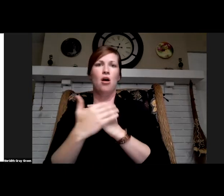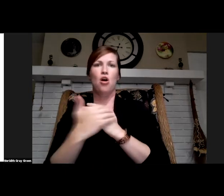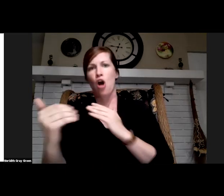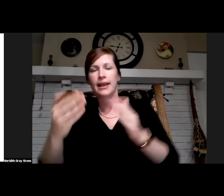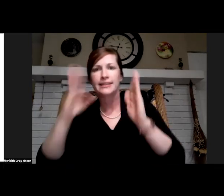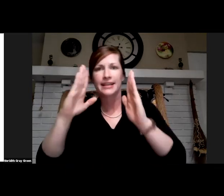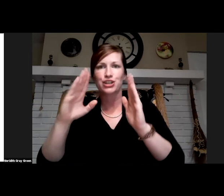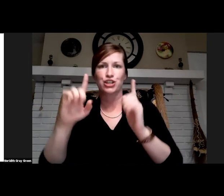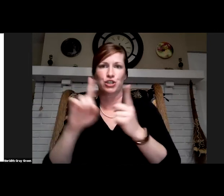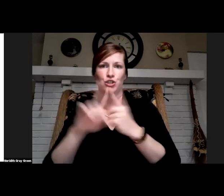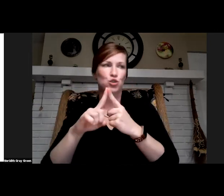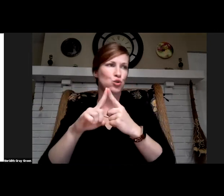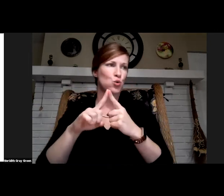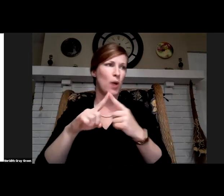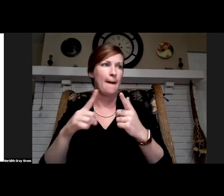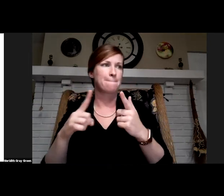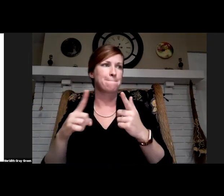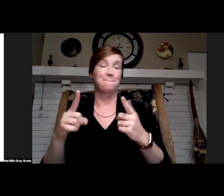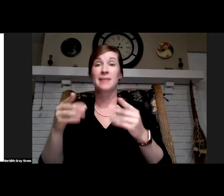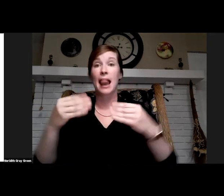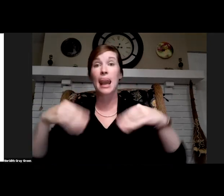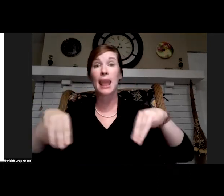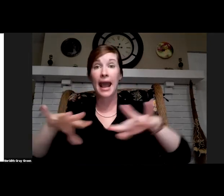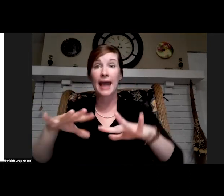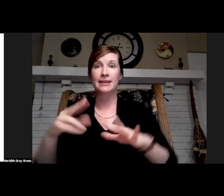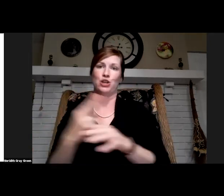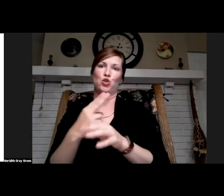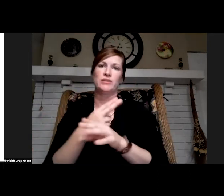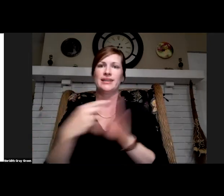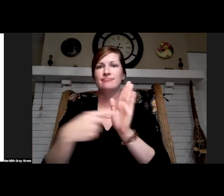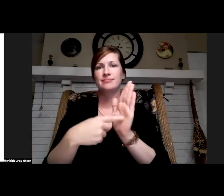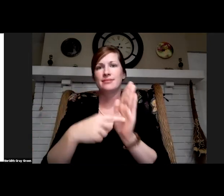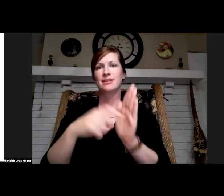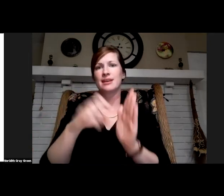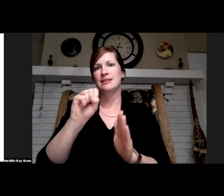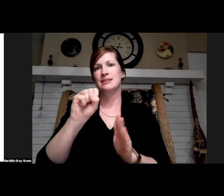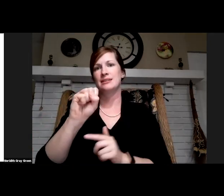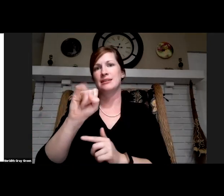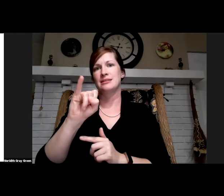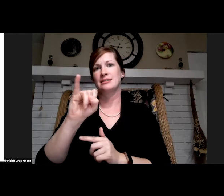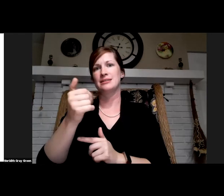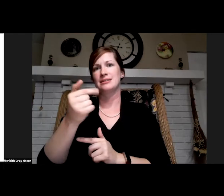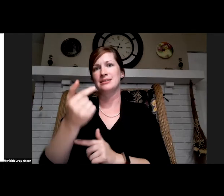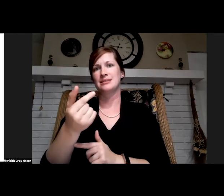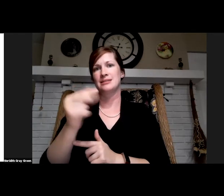And it's a specific way of calling attention to land